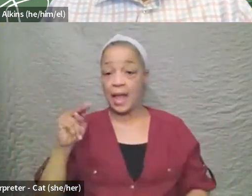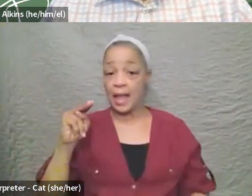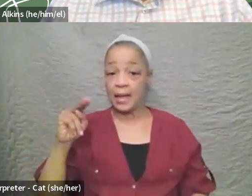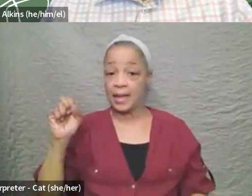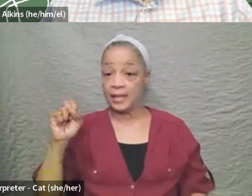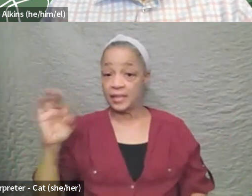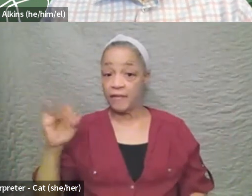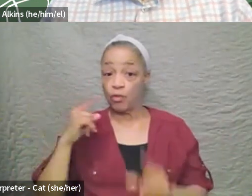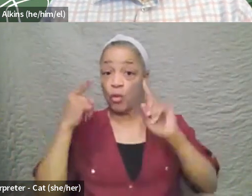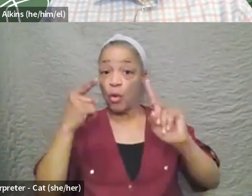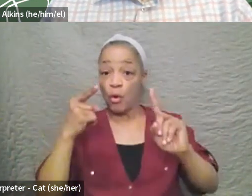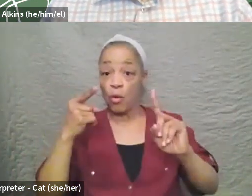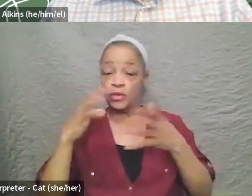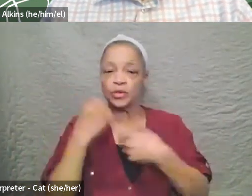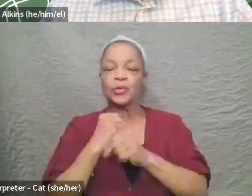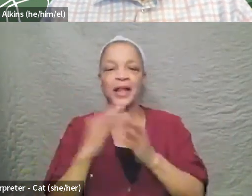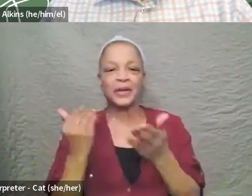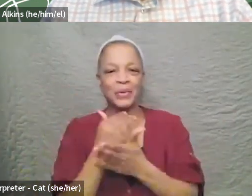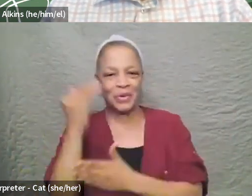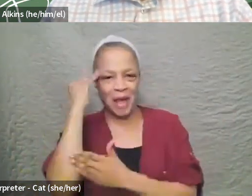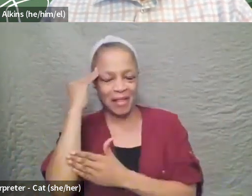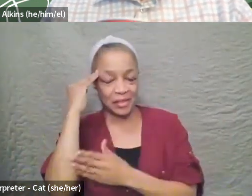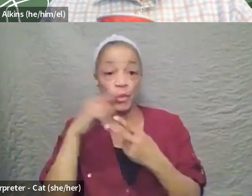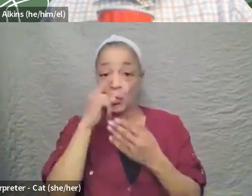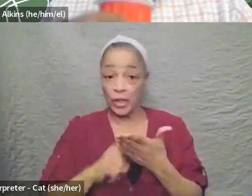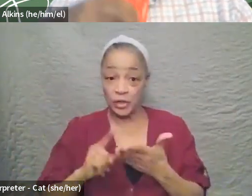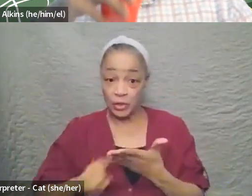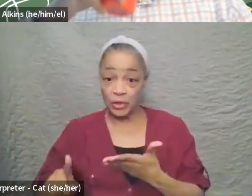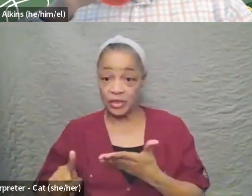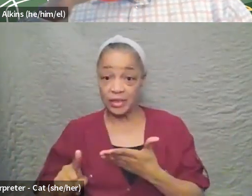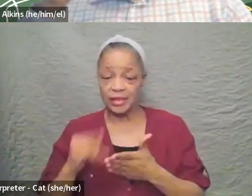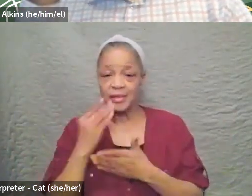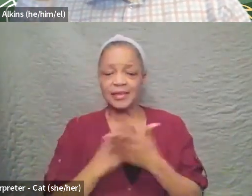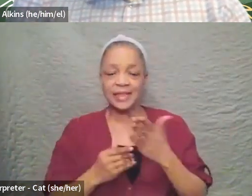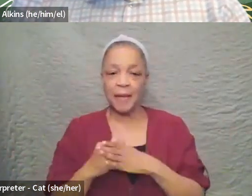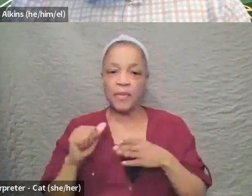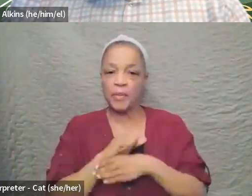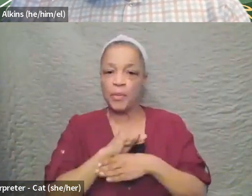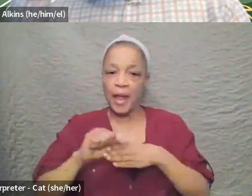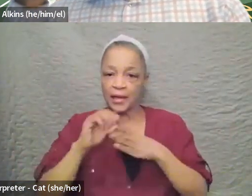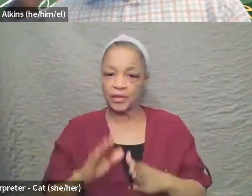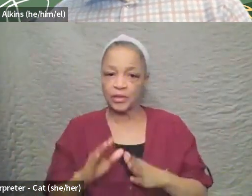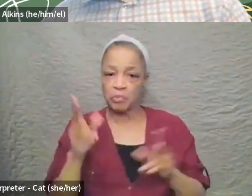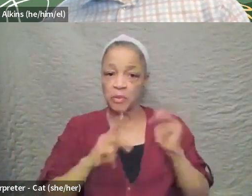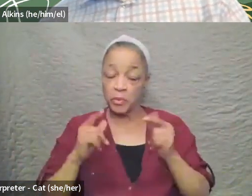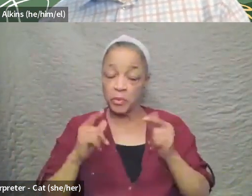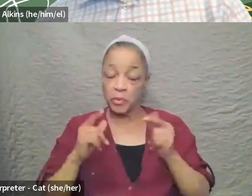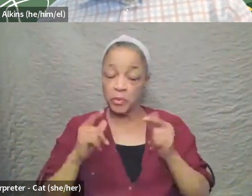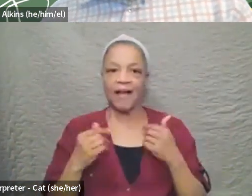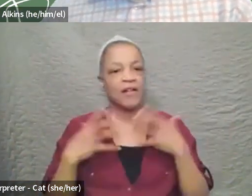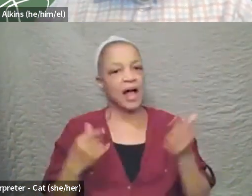is about creating new knowledge. It is about research. And so some of the practitioners have a lot to contribute. So